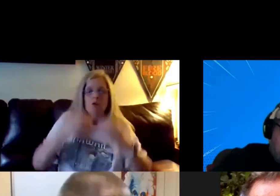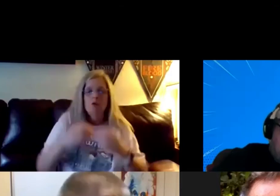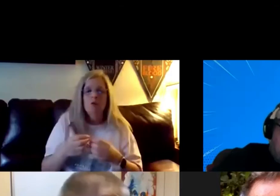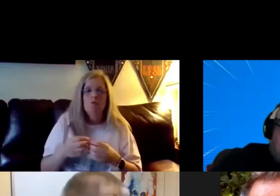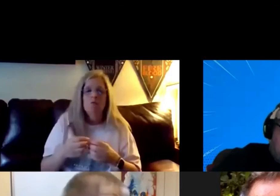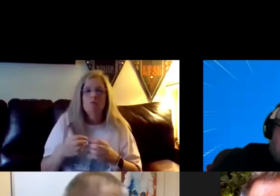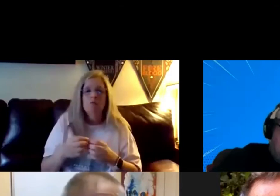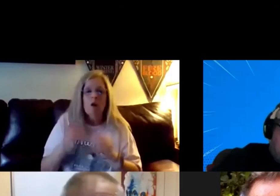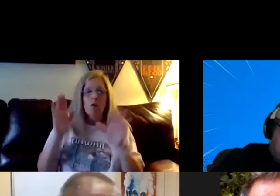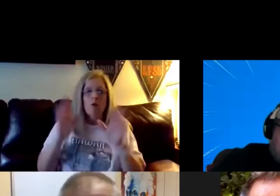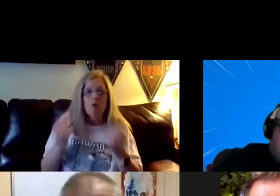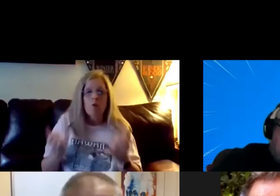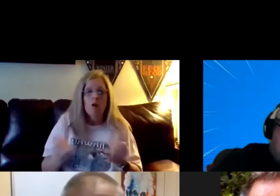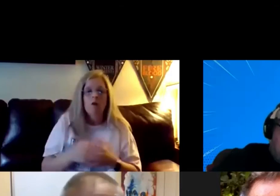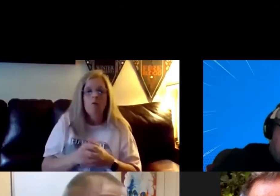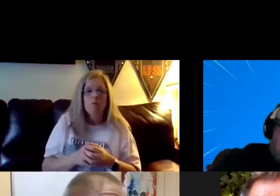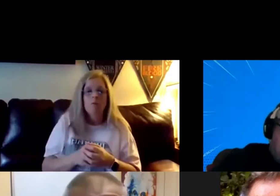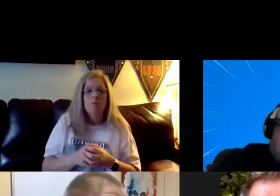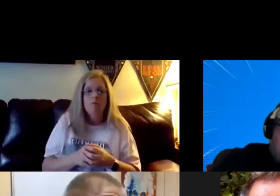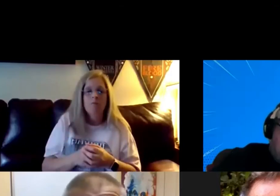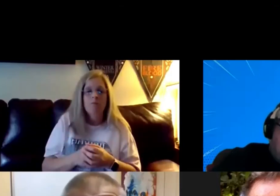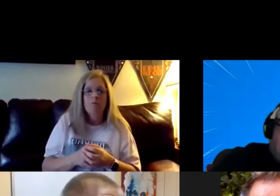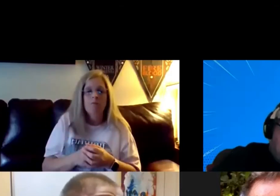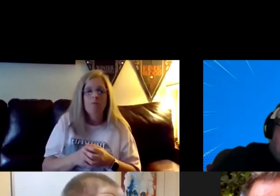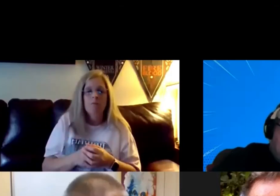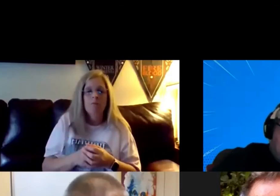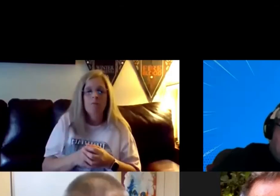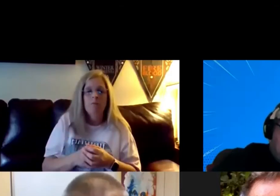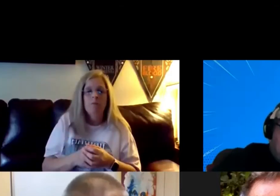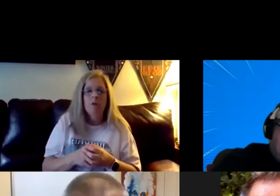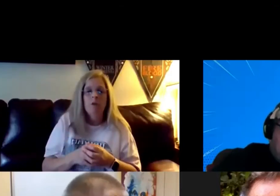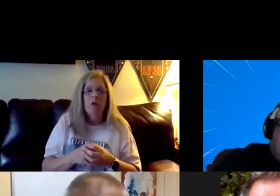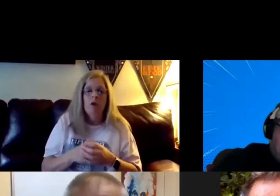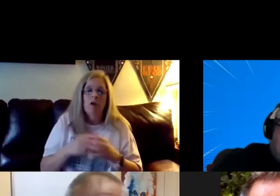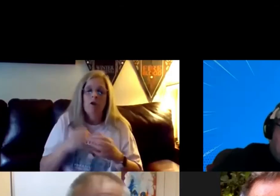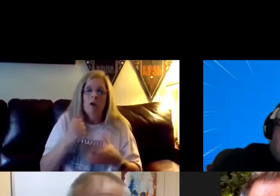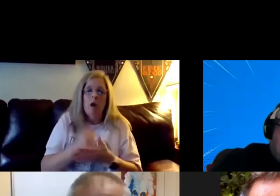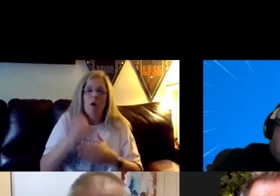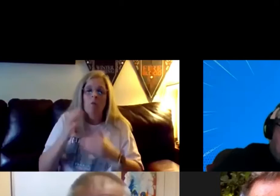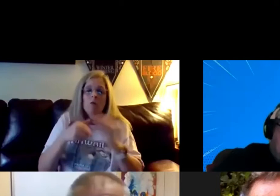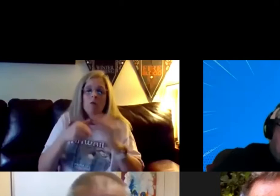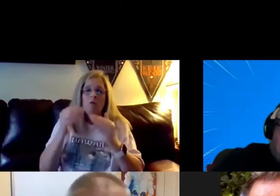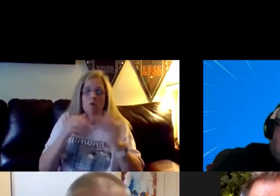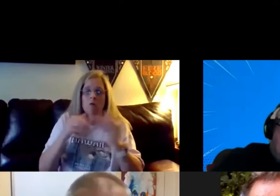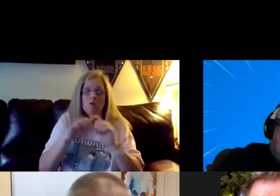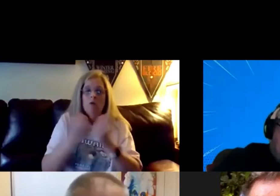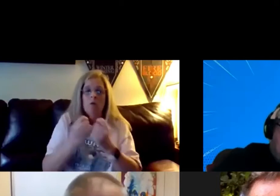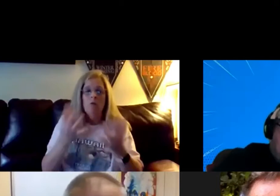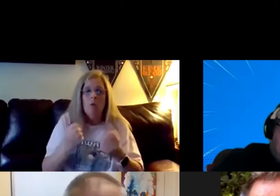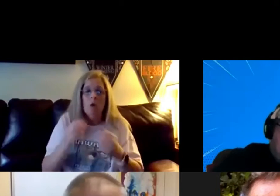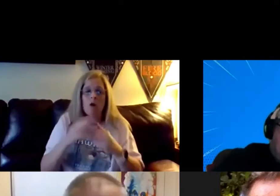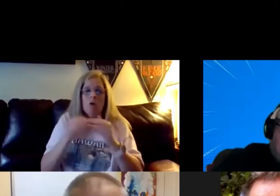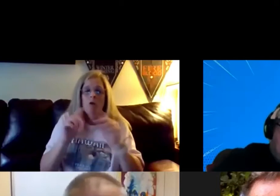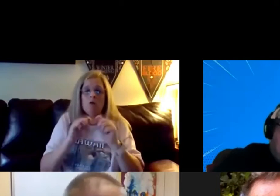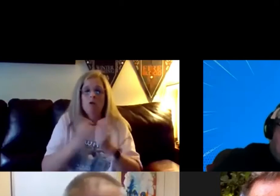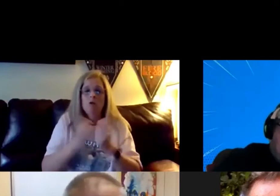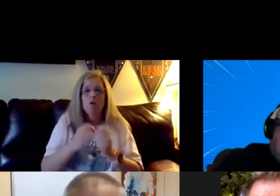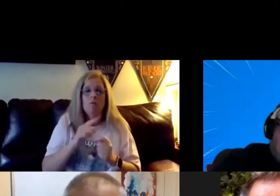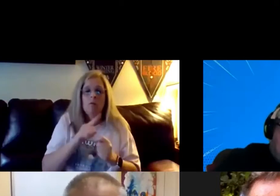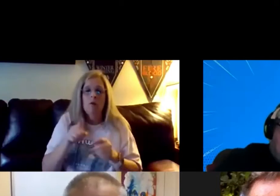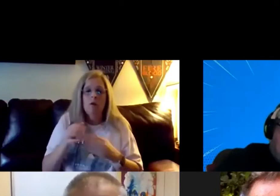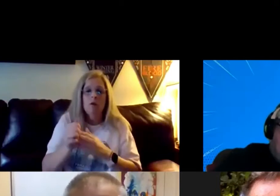this business, to help you build a team if you want to build a team. And I mean, these guys here, these leaders here,